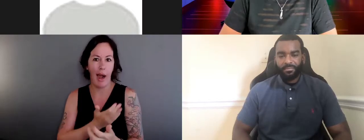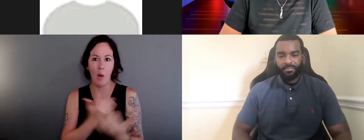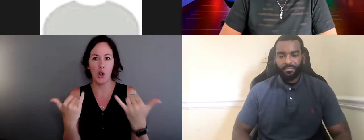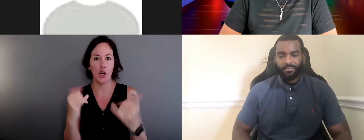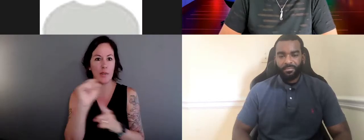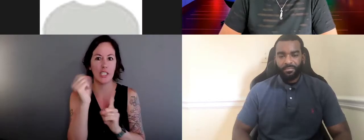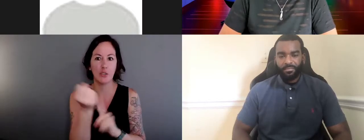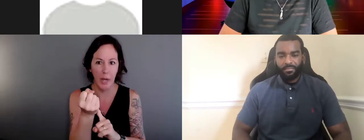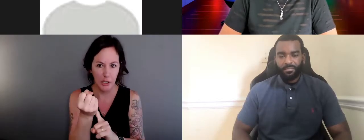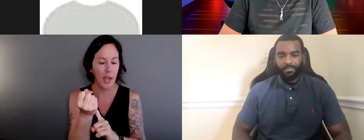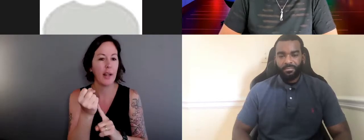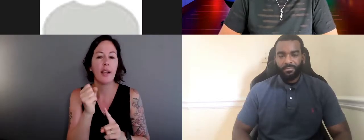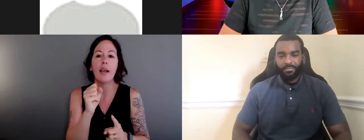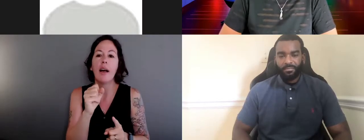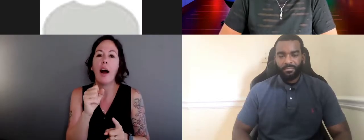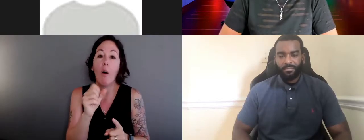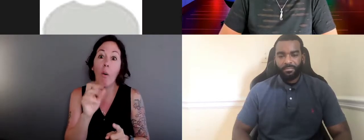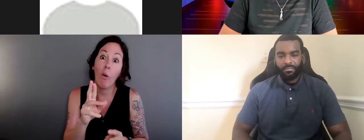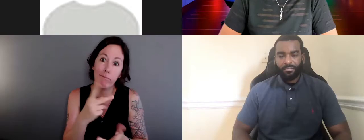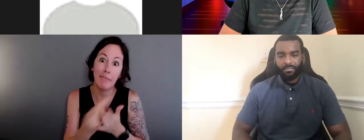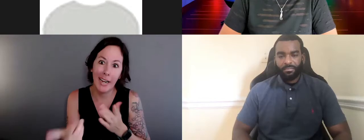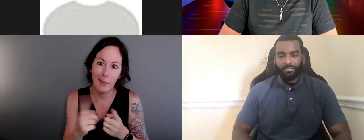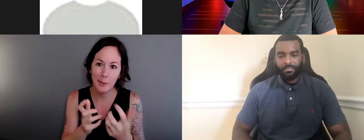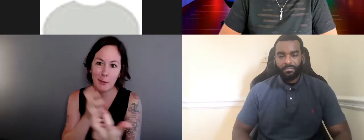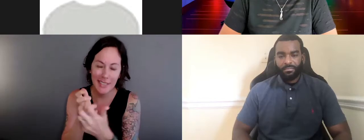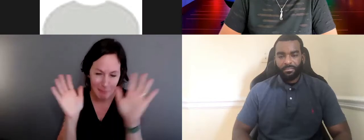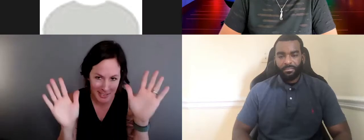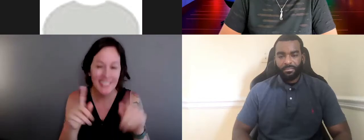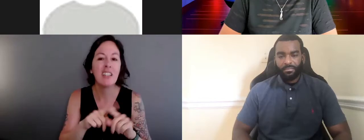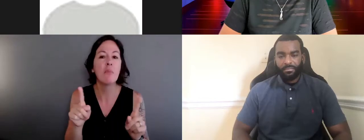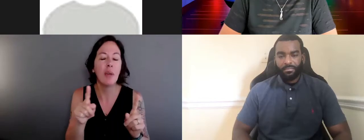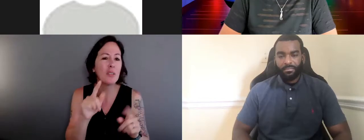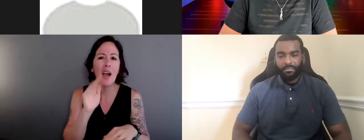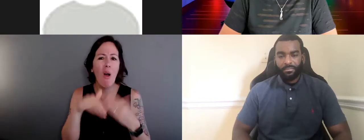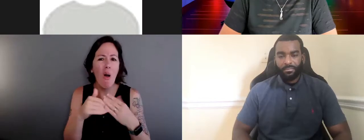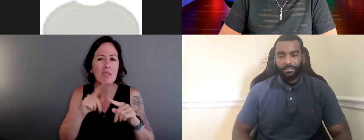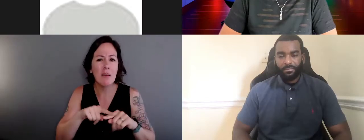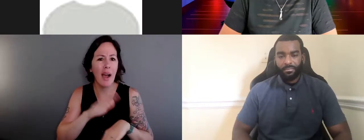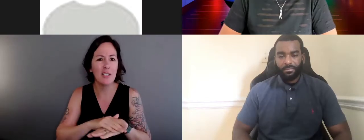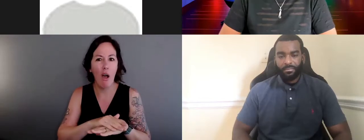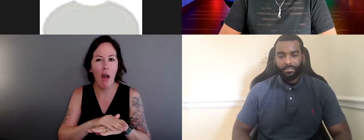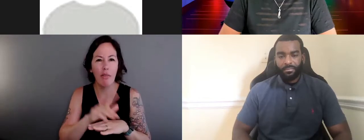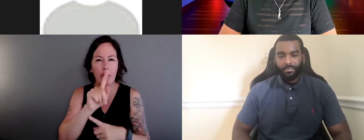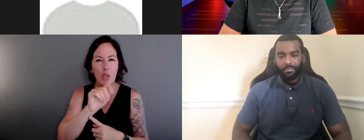are adaptable. We adapt to our current situations, or we fail to adapt.